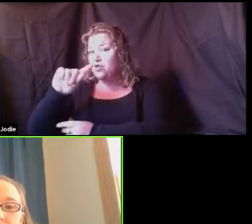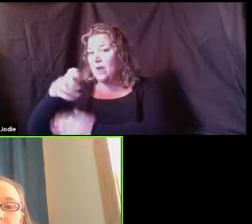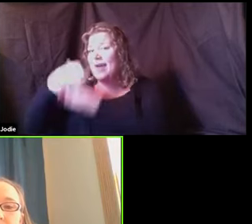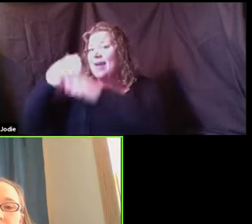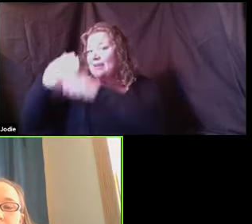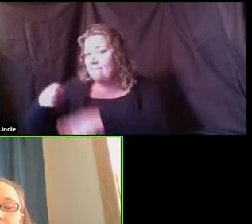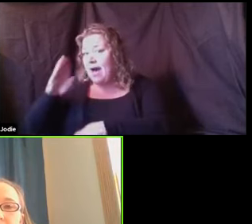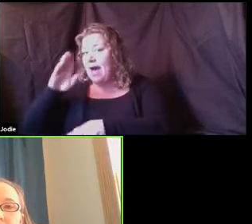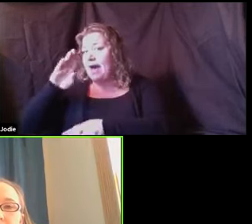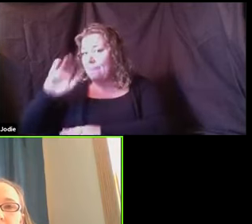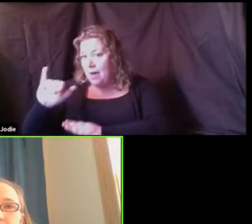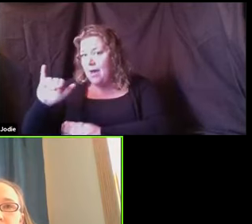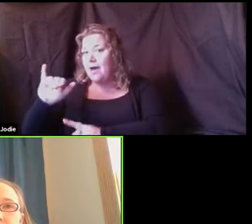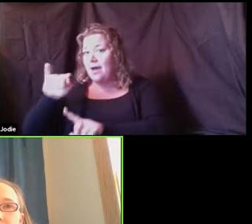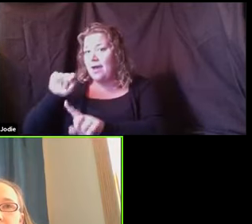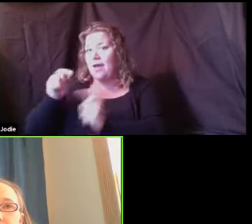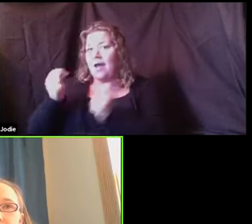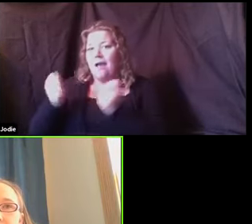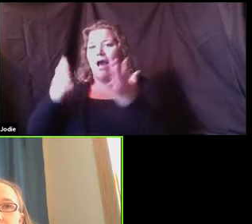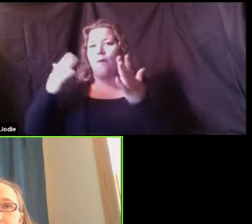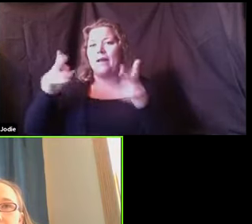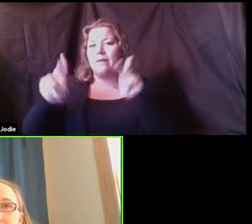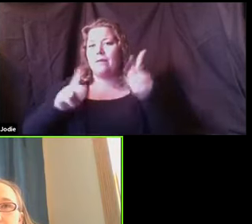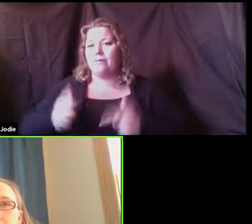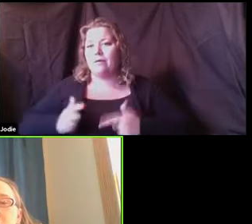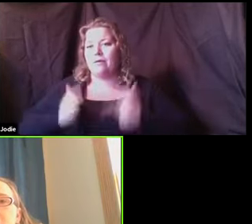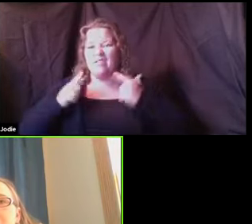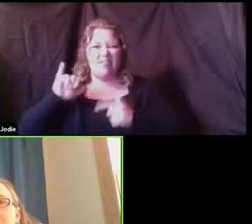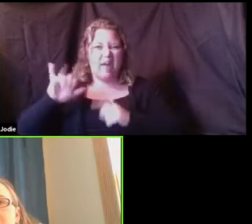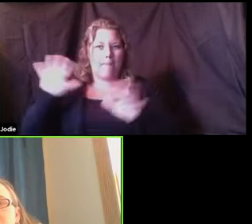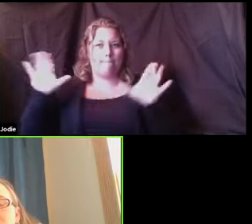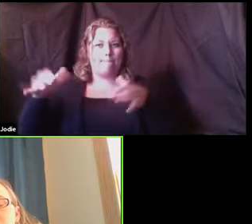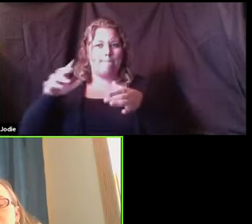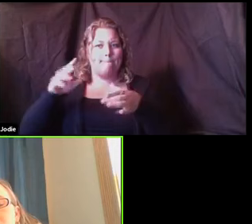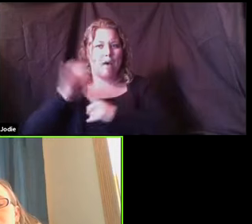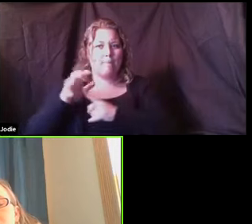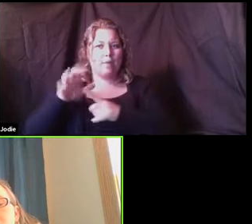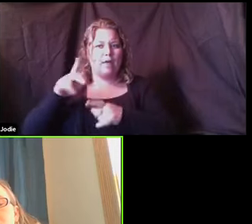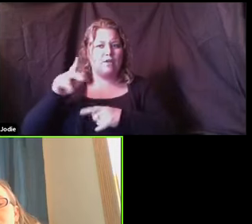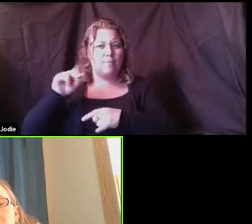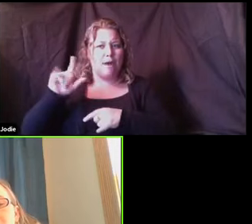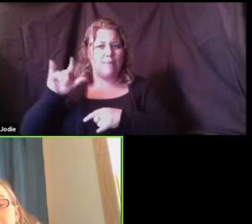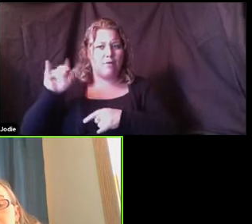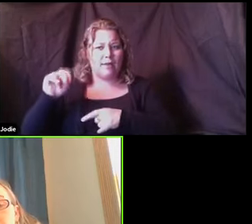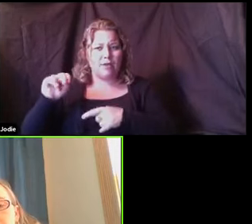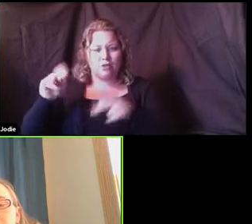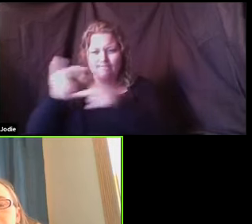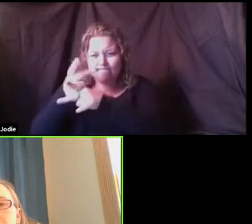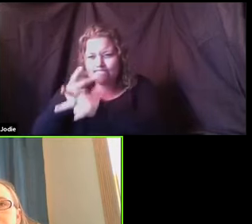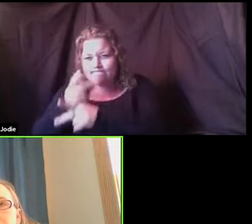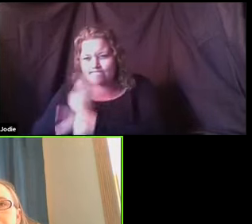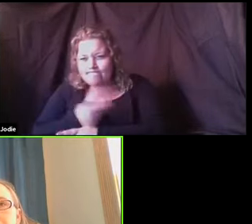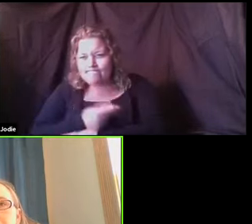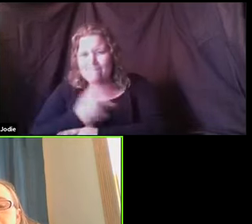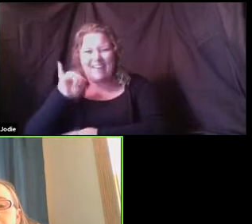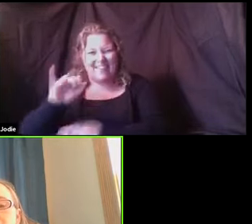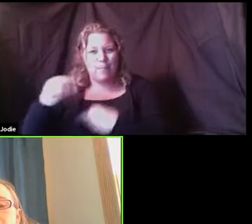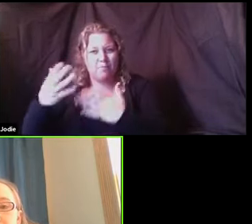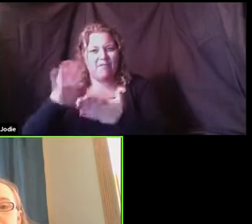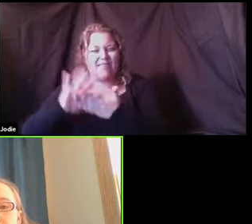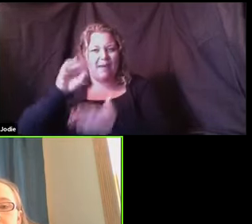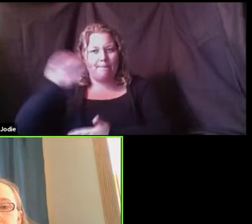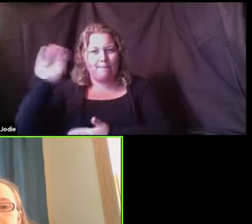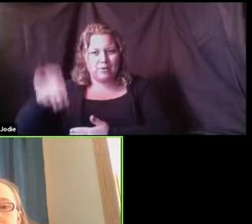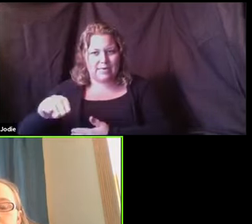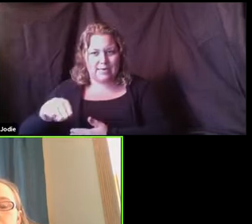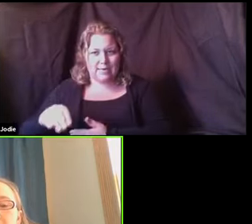as a rate, trying to make sure that it's not such few cases that we really shouldn't be thinking about it. But all